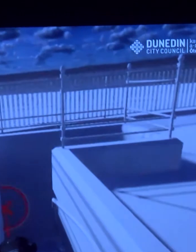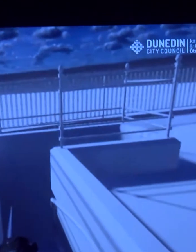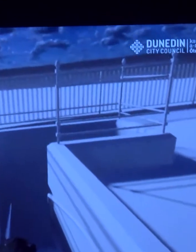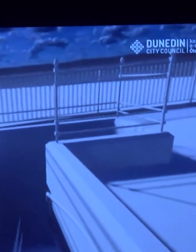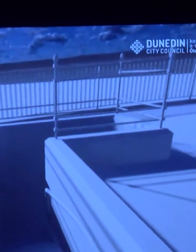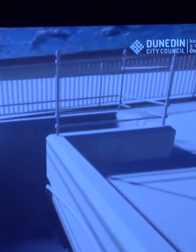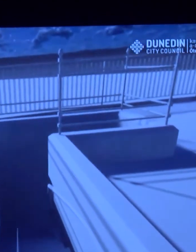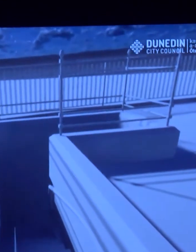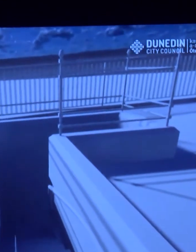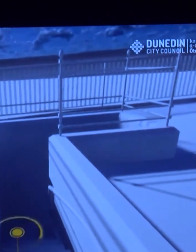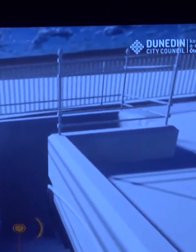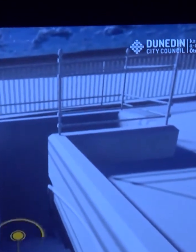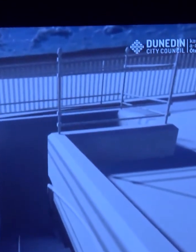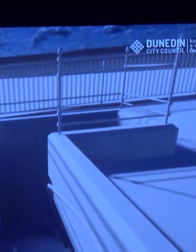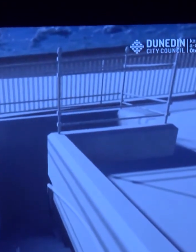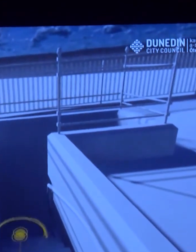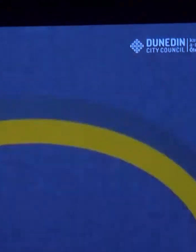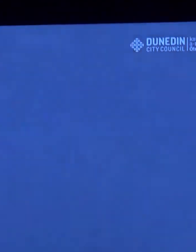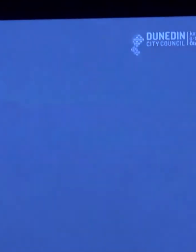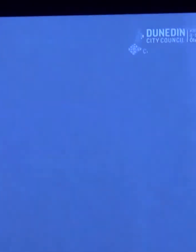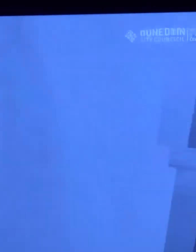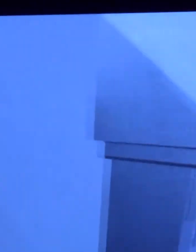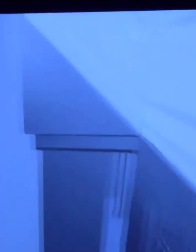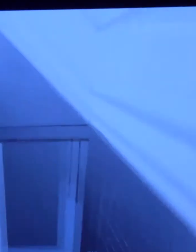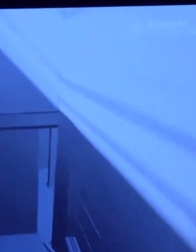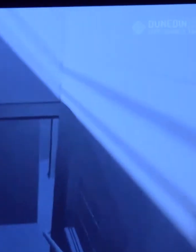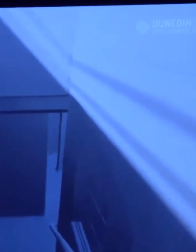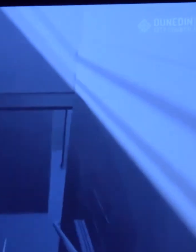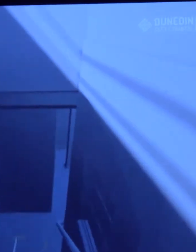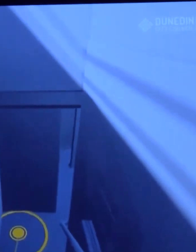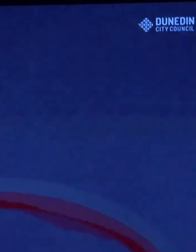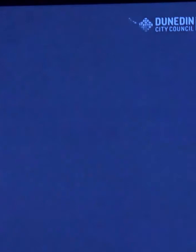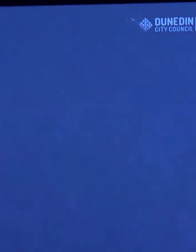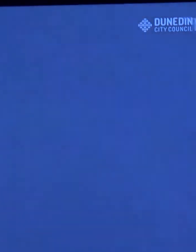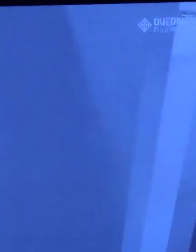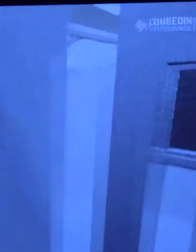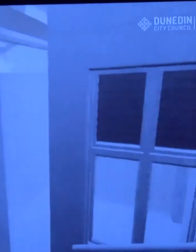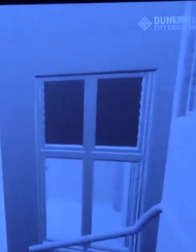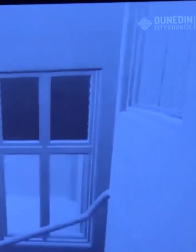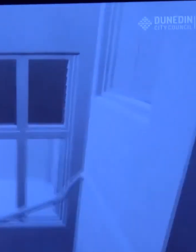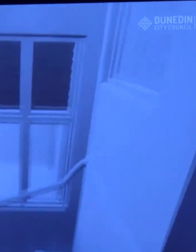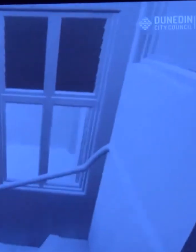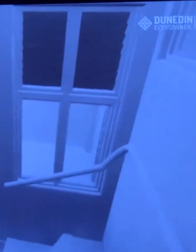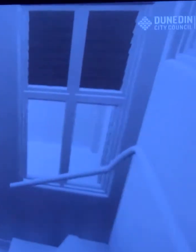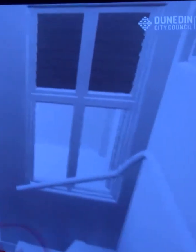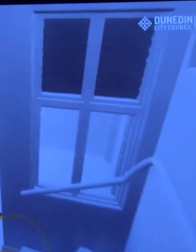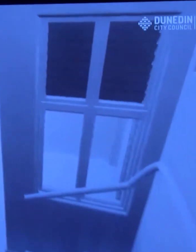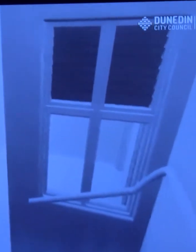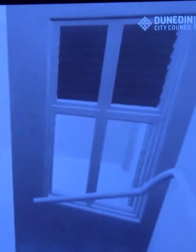features, at the start, a very long gone statue, which has actually created a lot of questions, so we may focus on that as